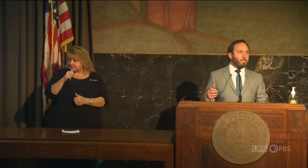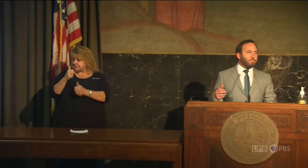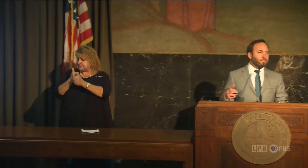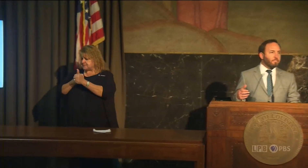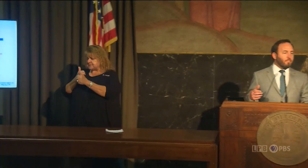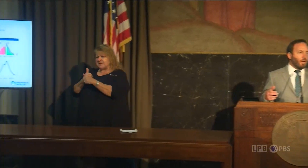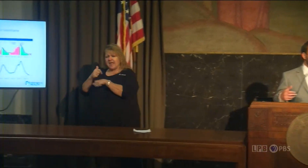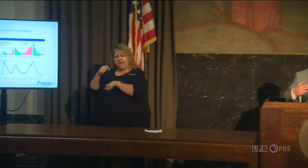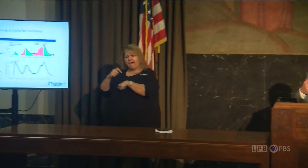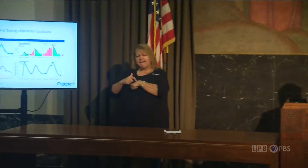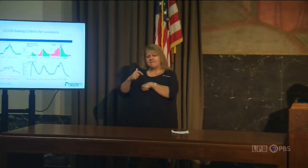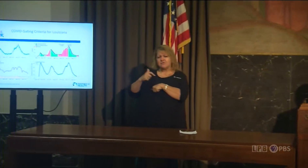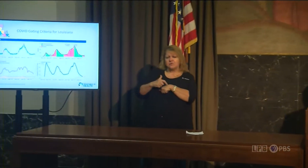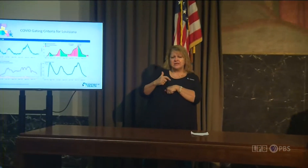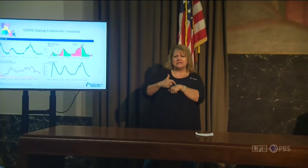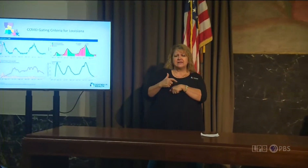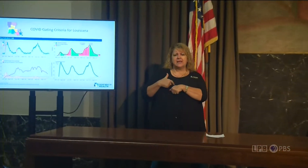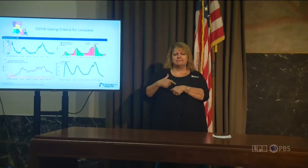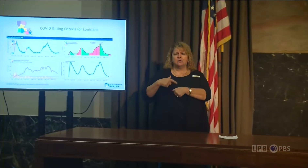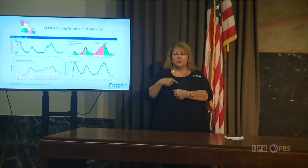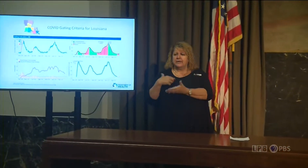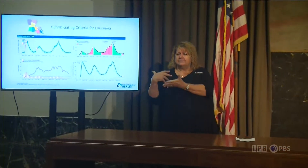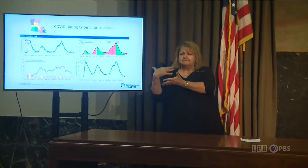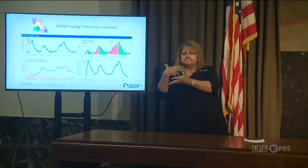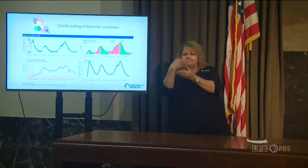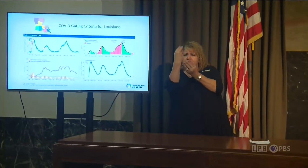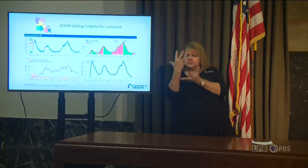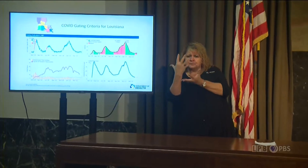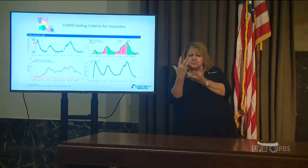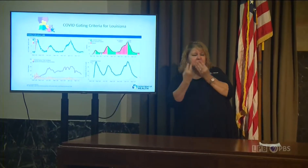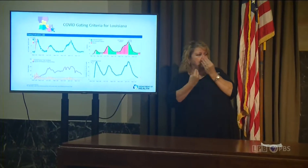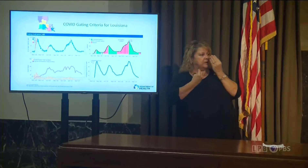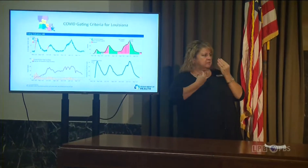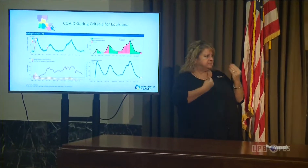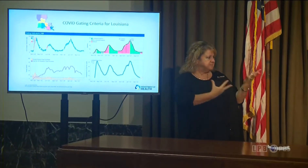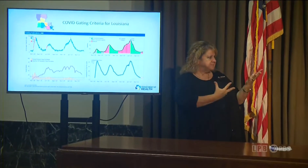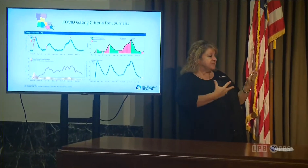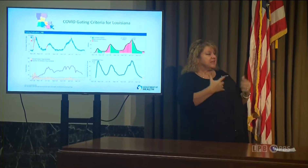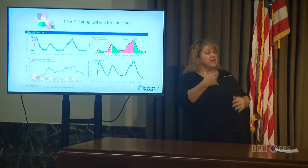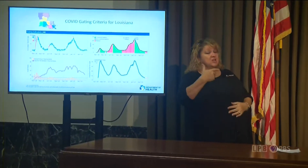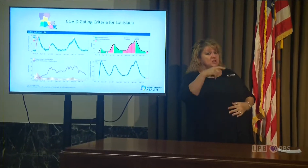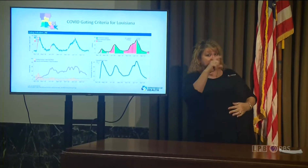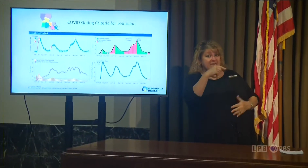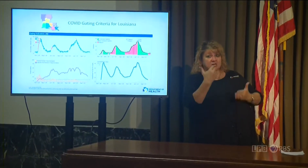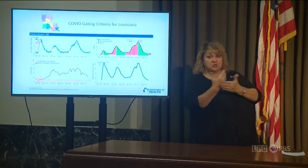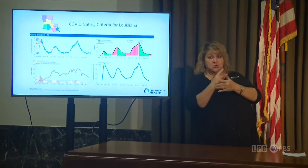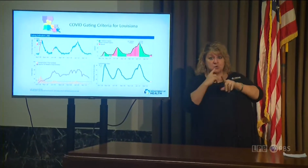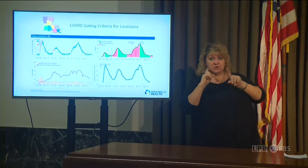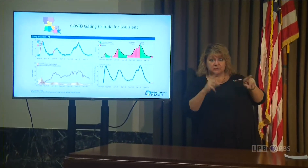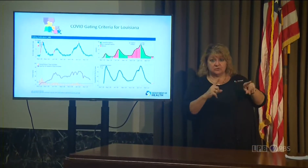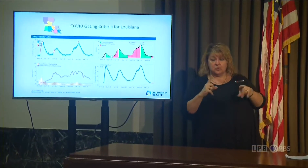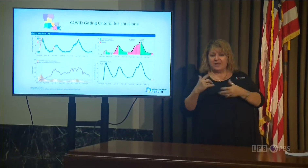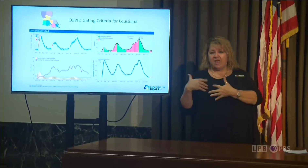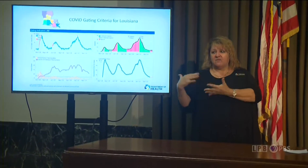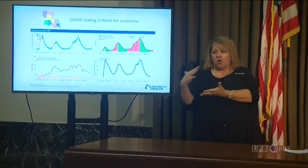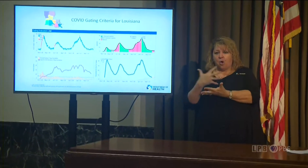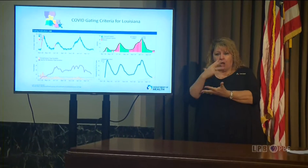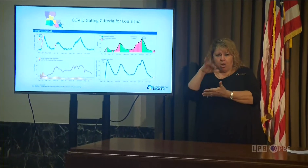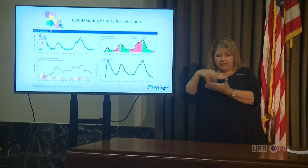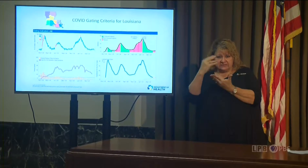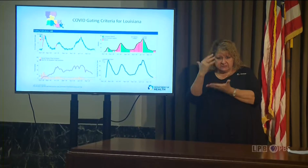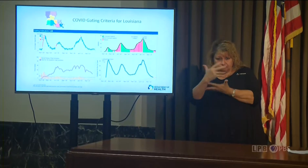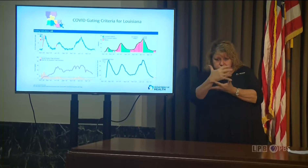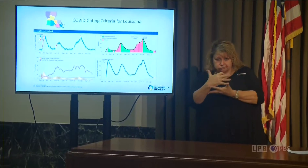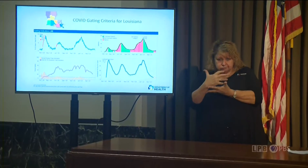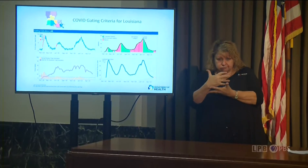we advise the governor on a renewed proclamation, we present the epidemiologic data that we